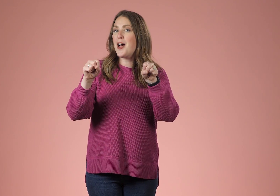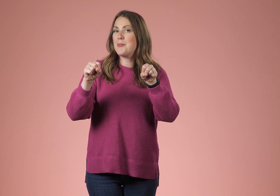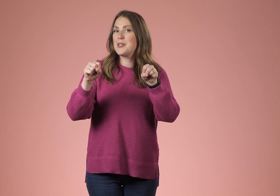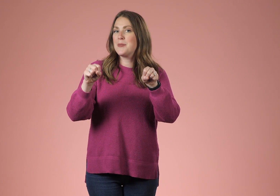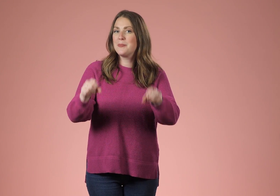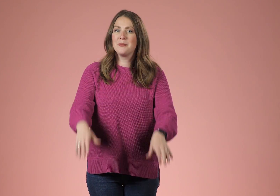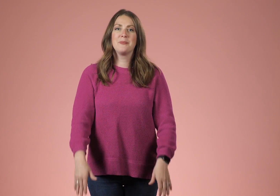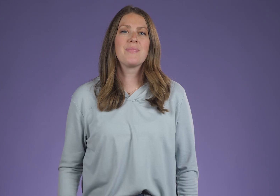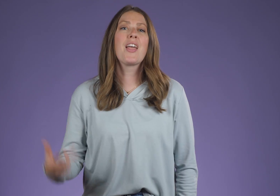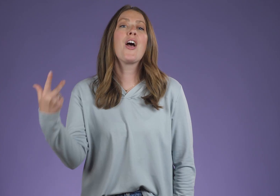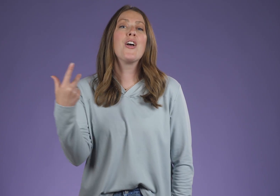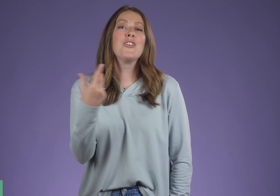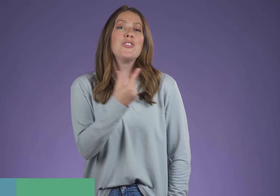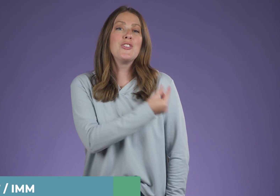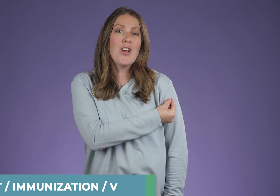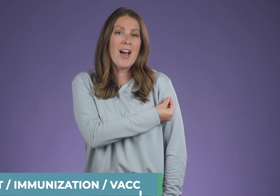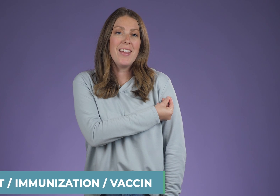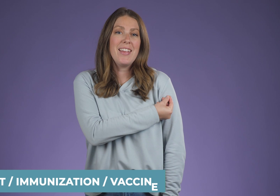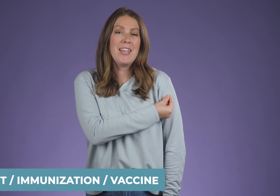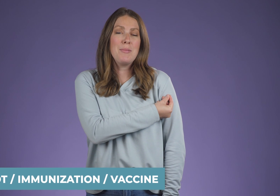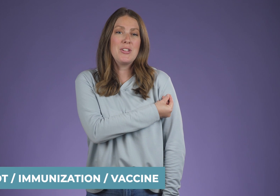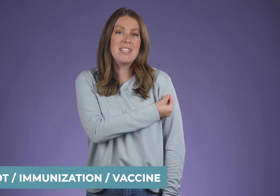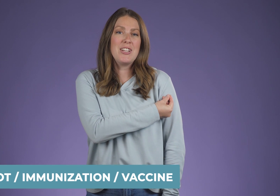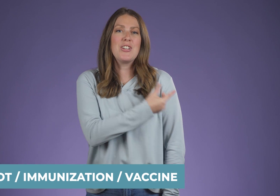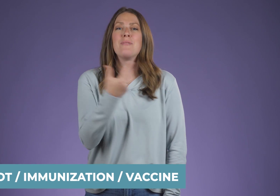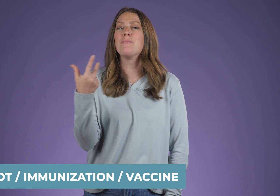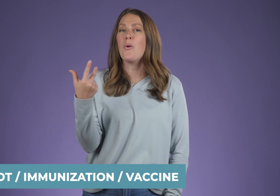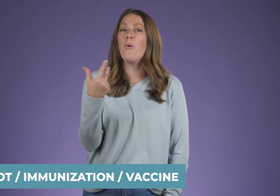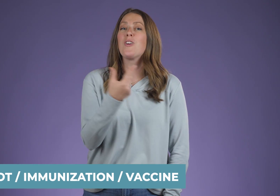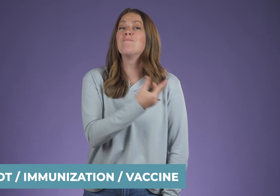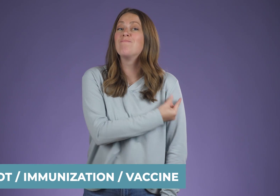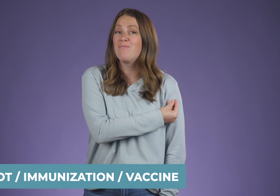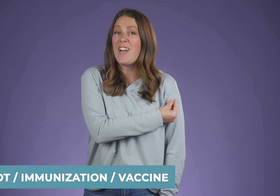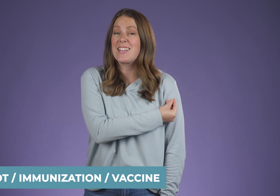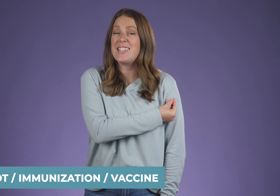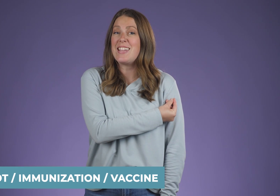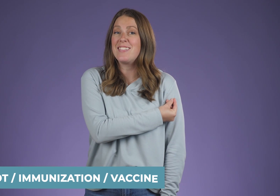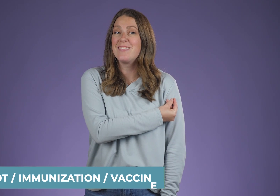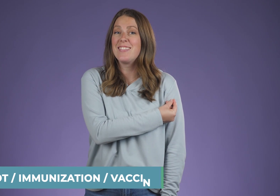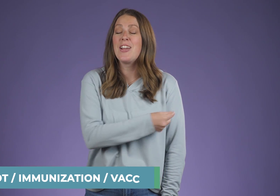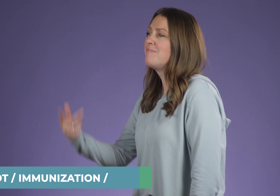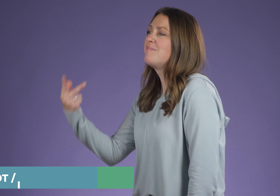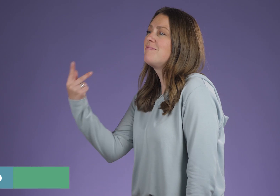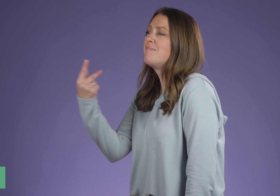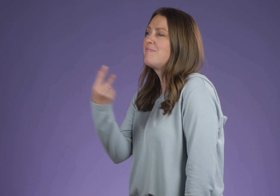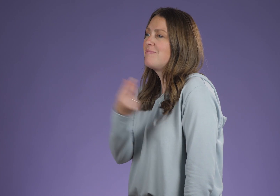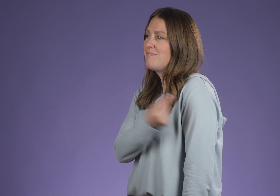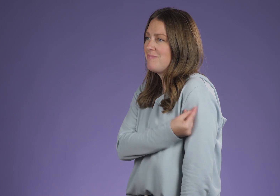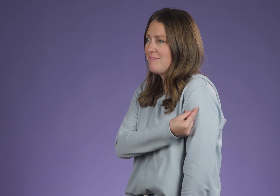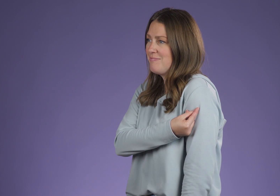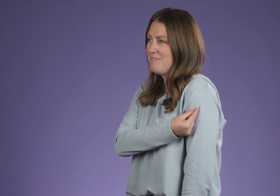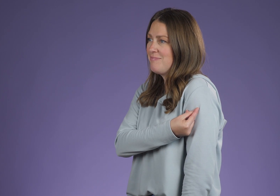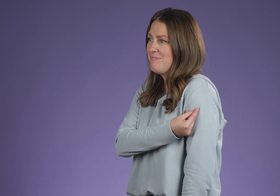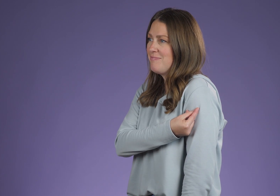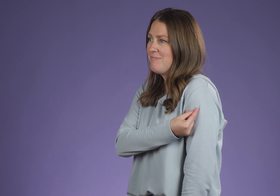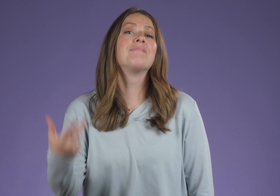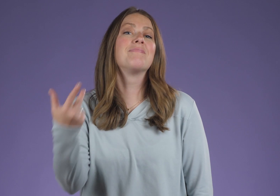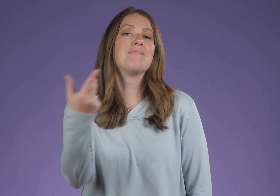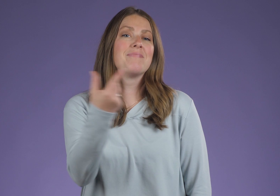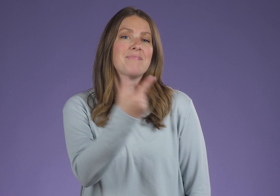Adopt. Shot, immunization, or vaccine. You have a 3-hand pushing